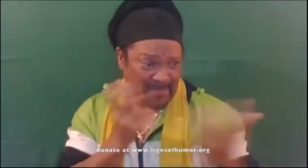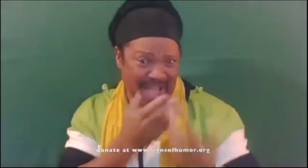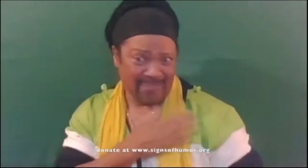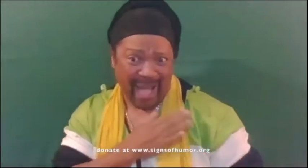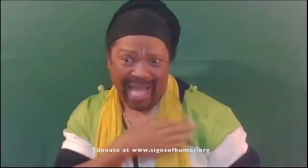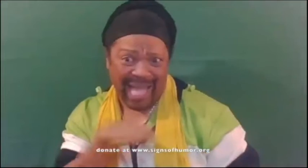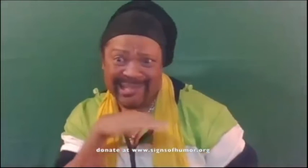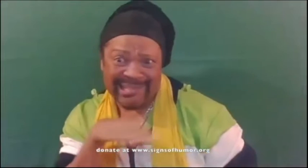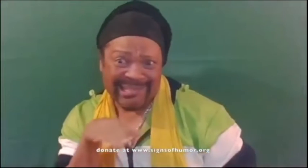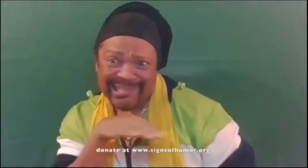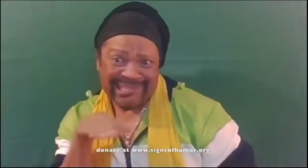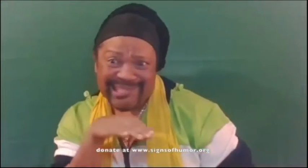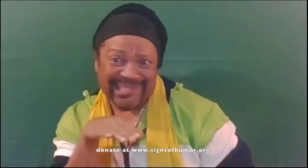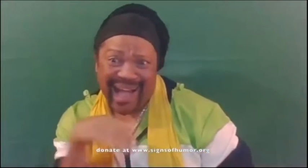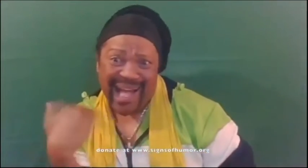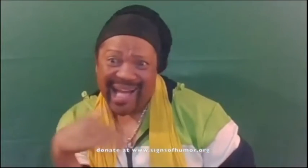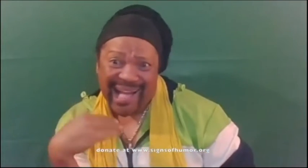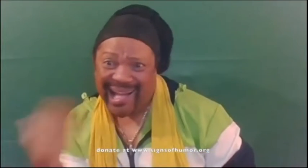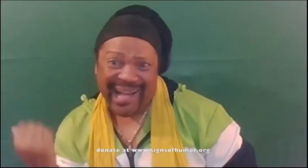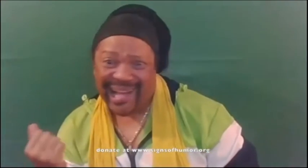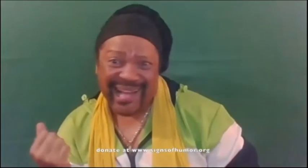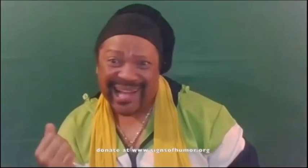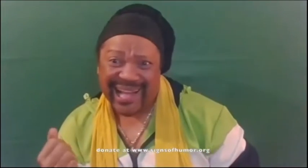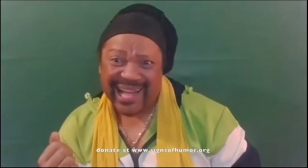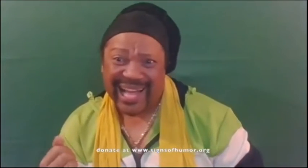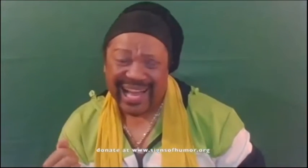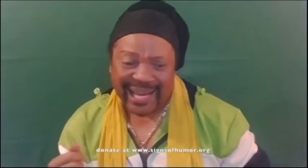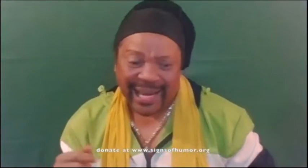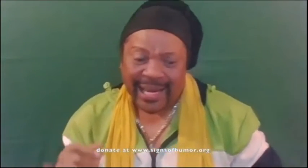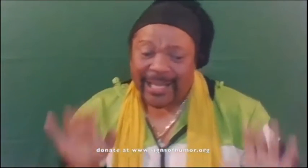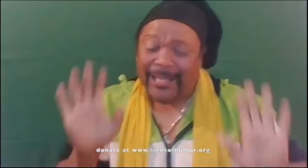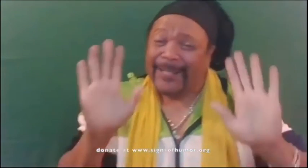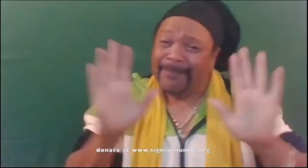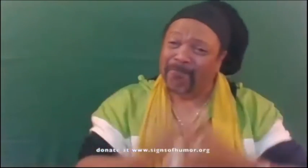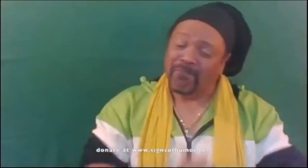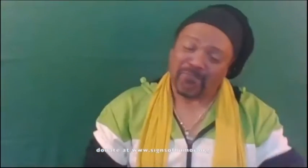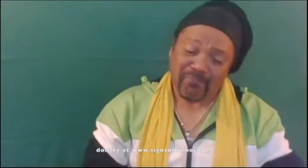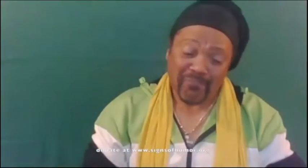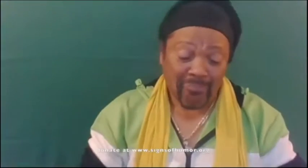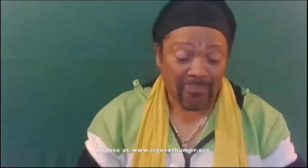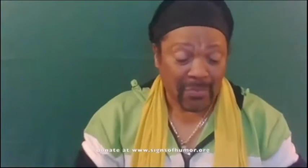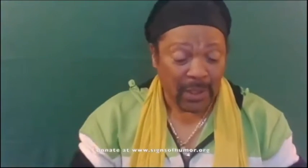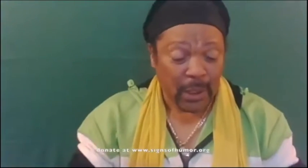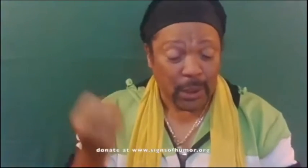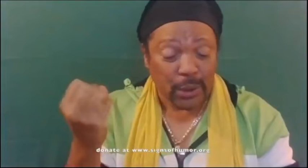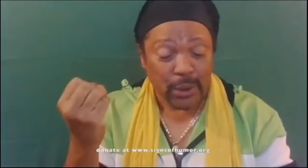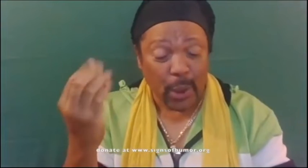The BIPOC deaf are gonna look at you like, nah, brother, sister, nah. That's not in the proper interpretation. You're not